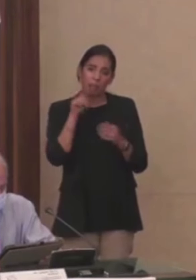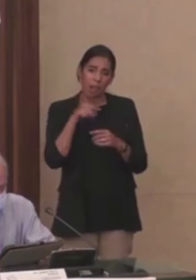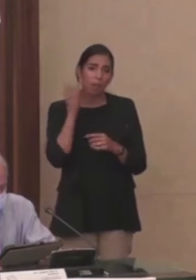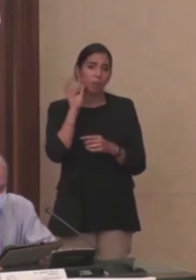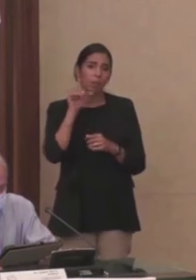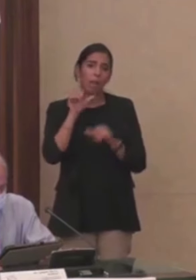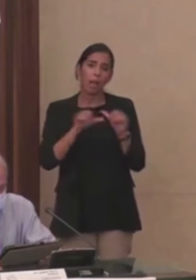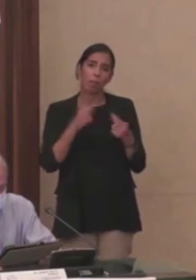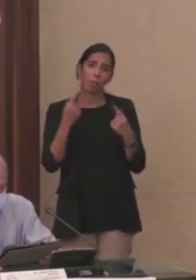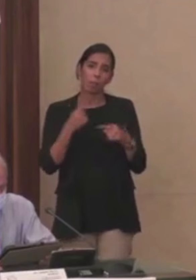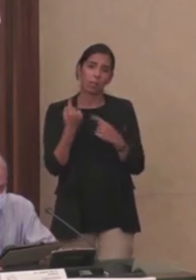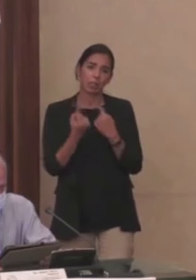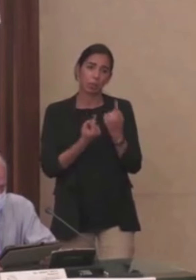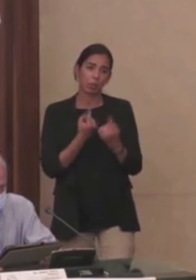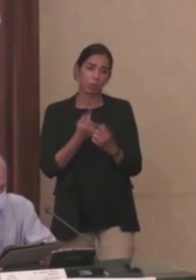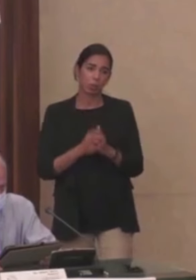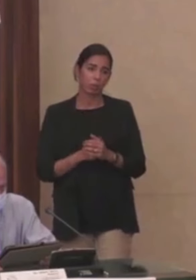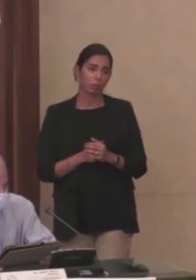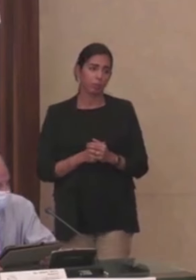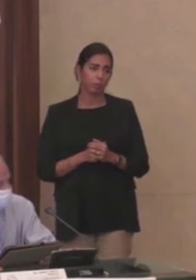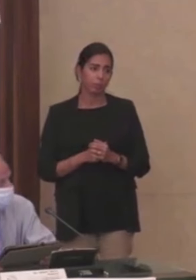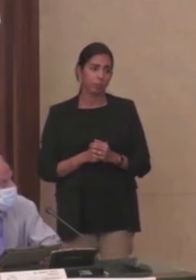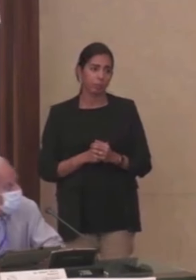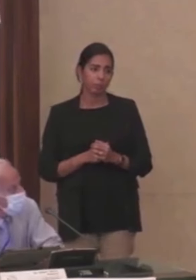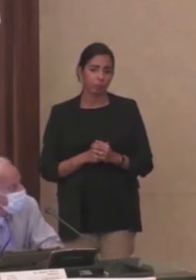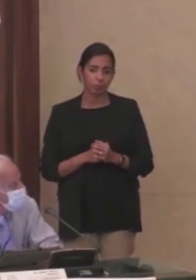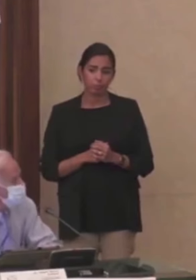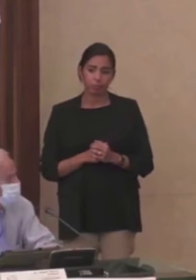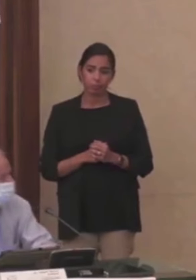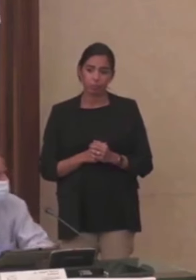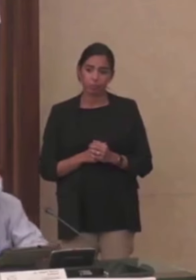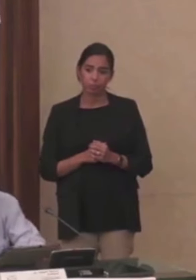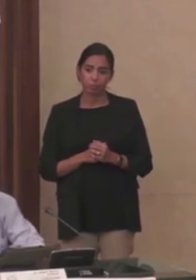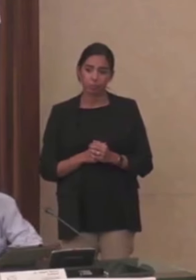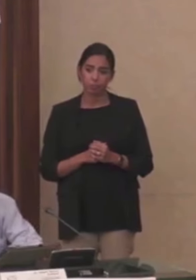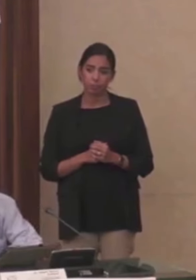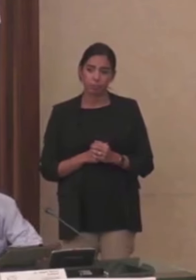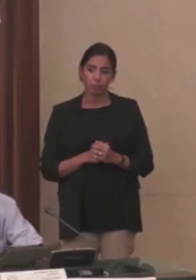will provide change in this attitude.